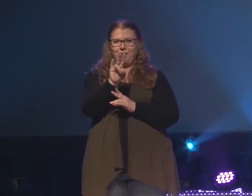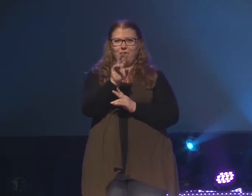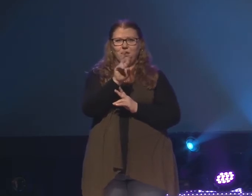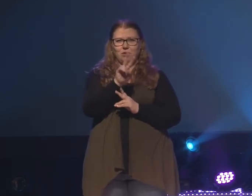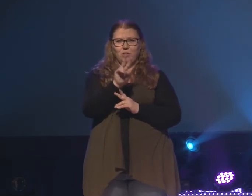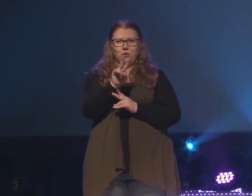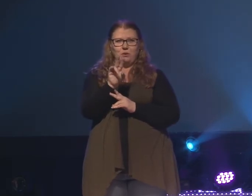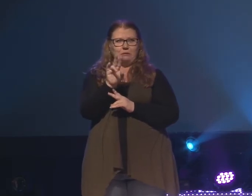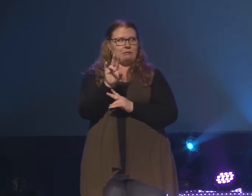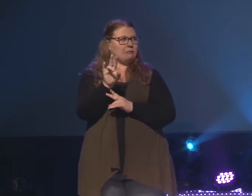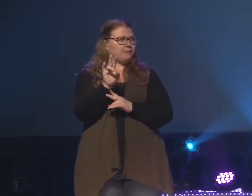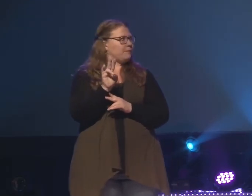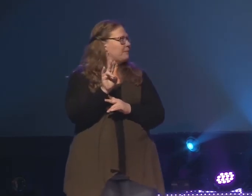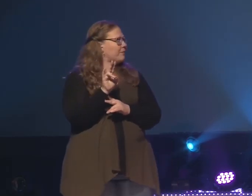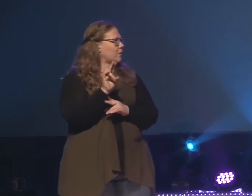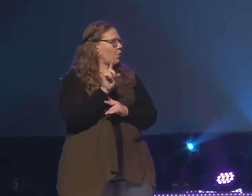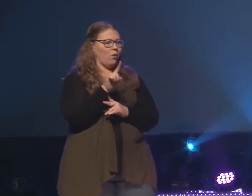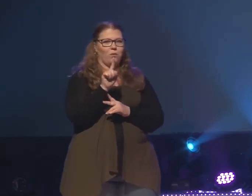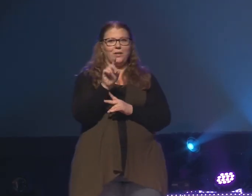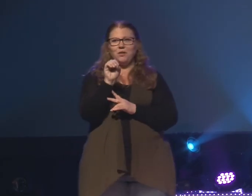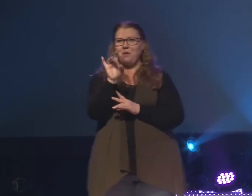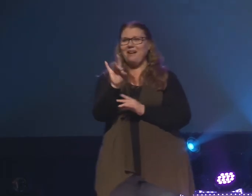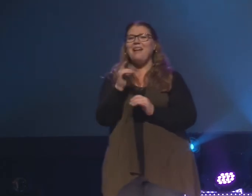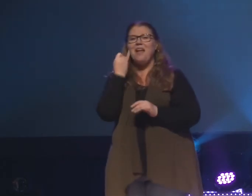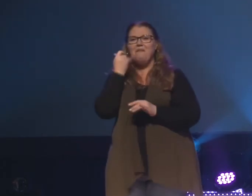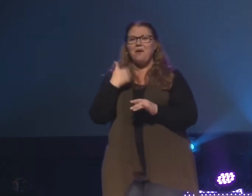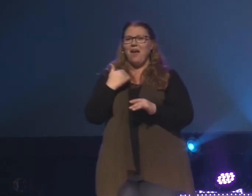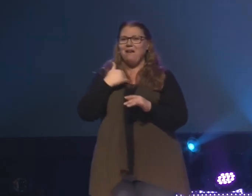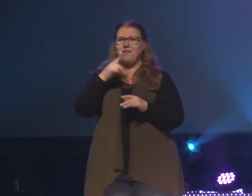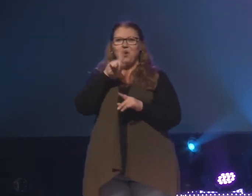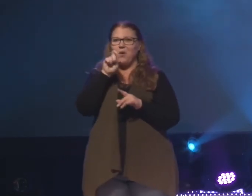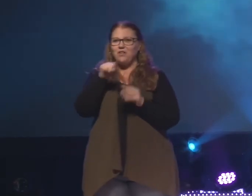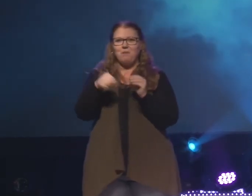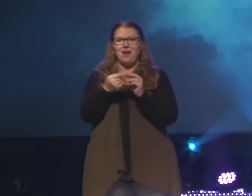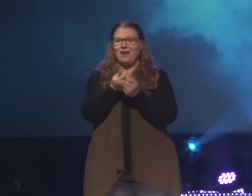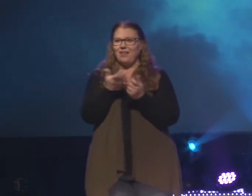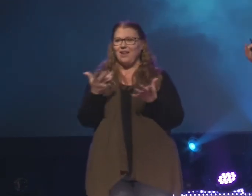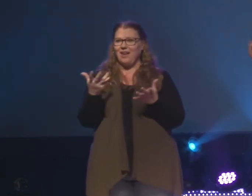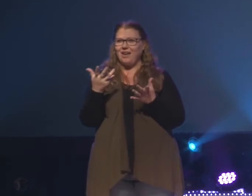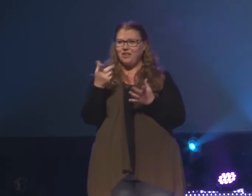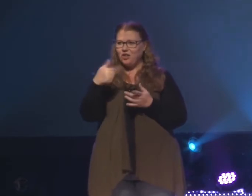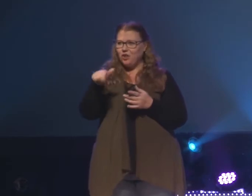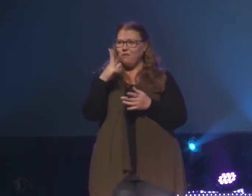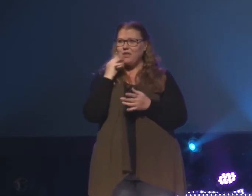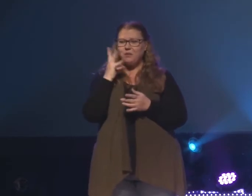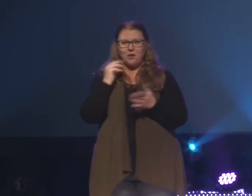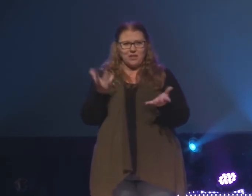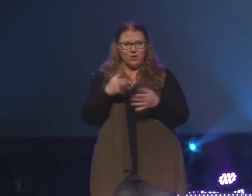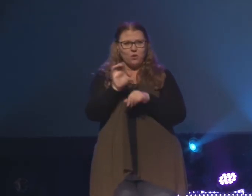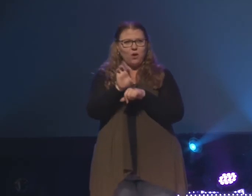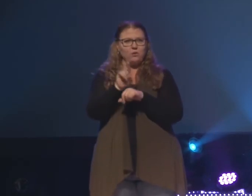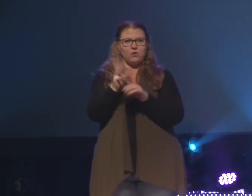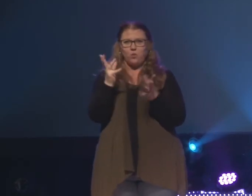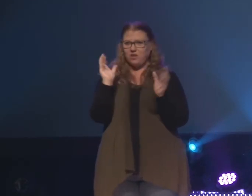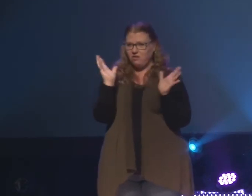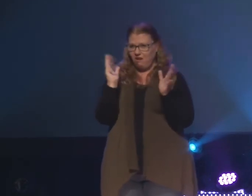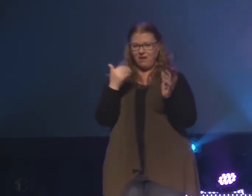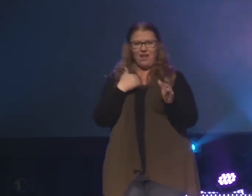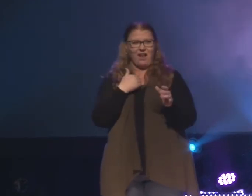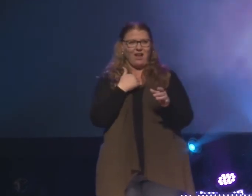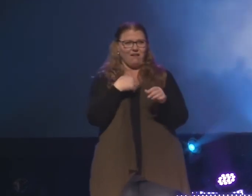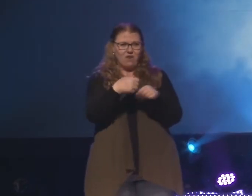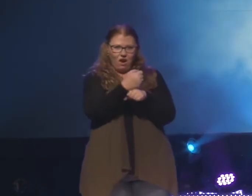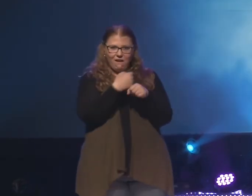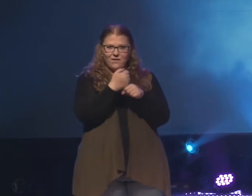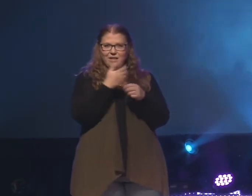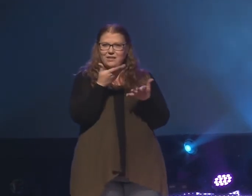207-608-1106. That's my cell phone number. And so if you have a question about anything that you've experienced here at Crossroads, you want to talk, you want to have coffee,